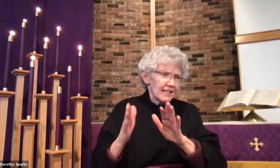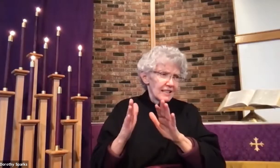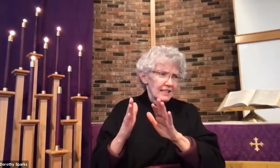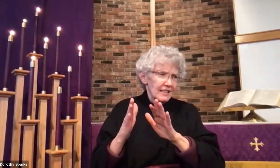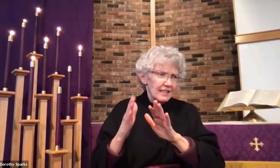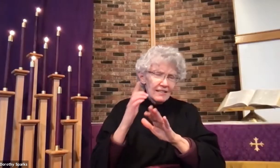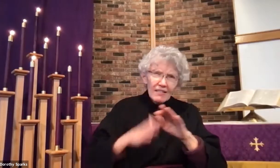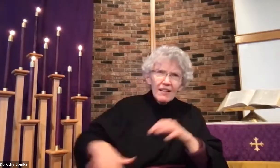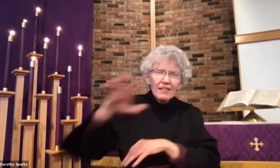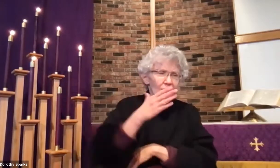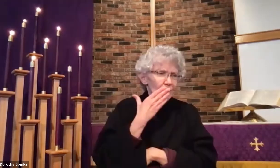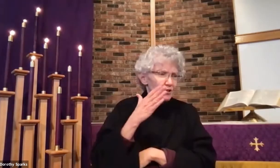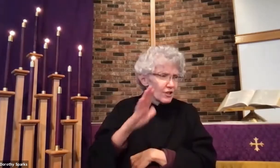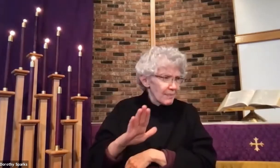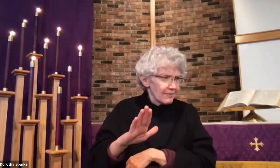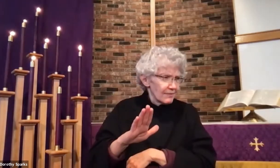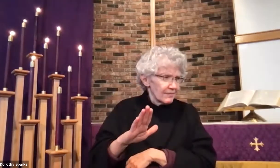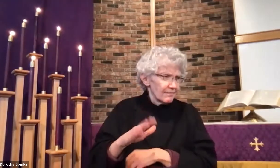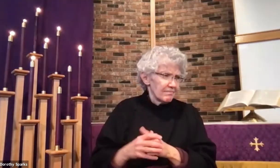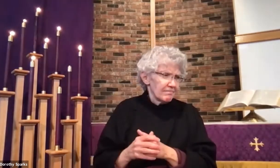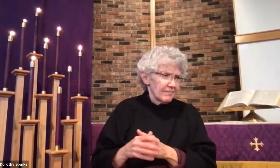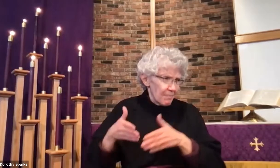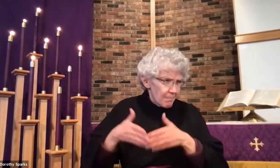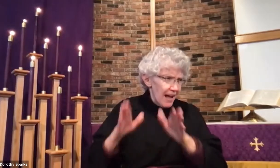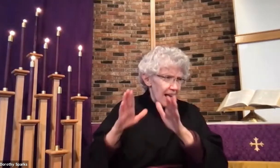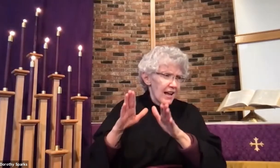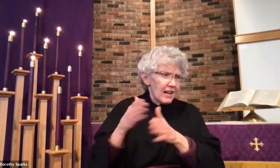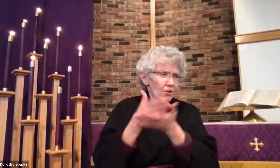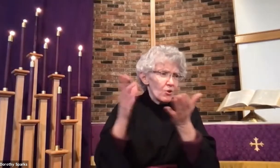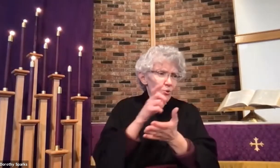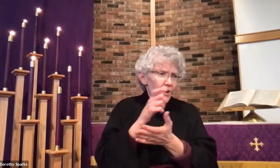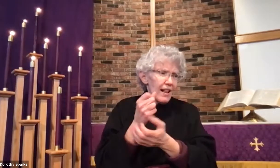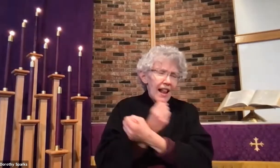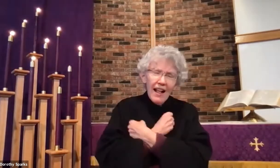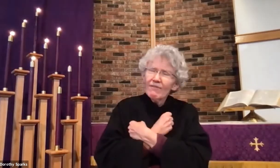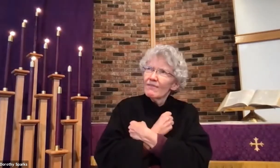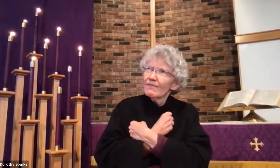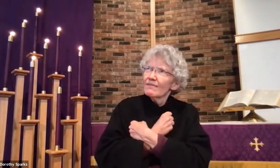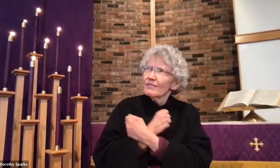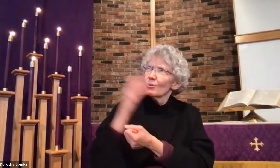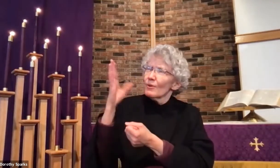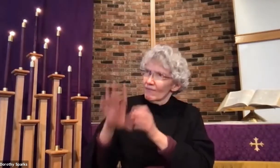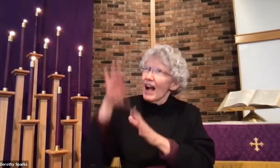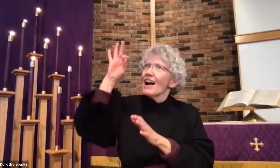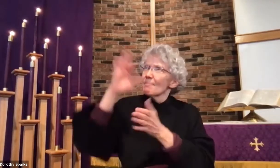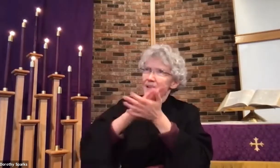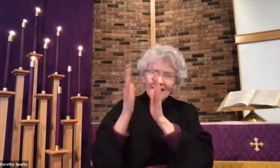Pray for peace in Jerusalem. May those who love you find peace.